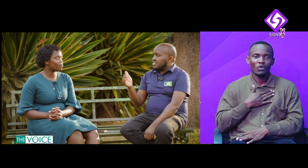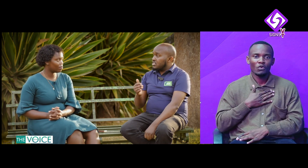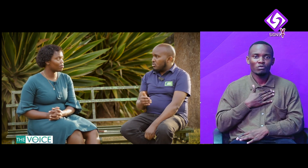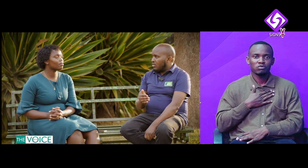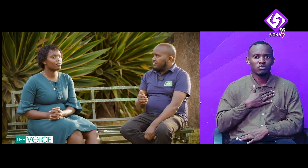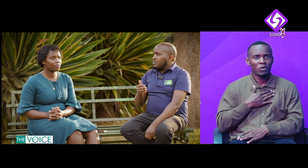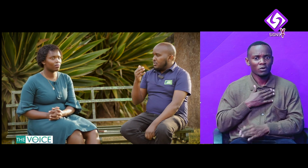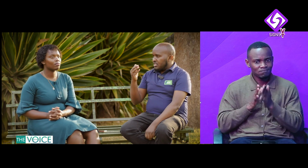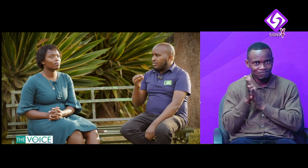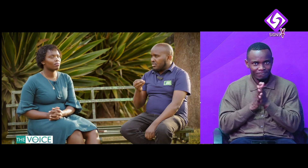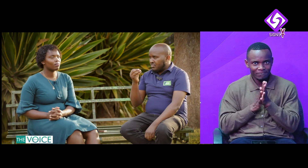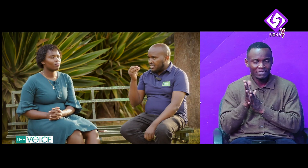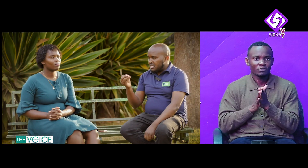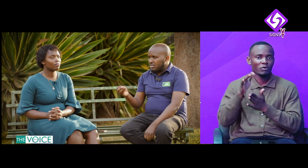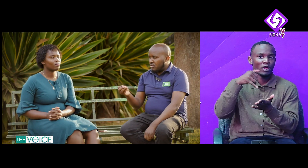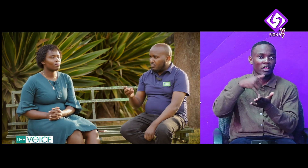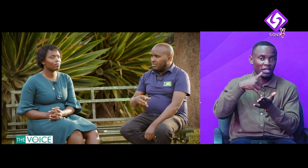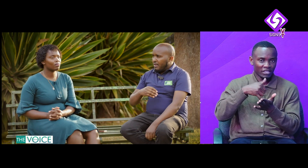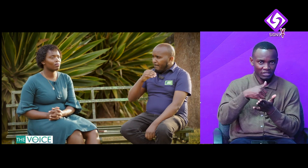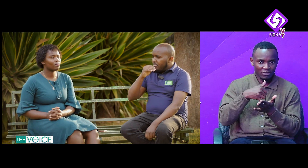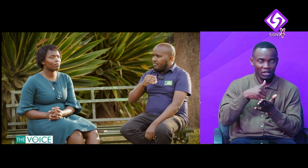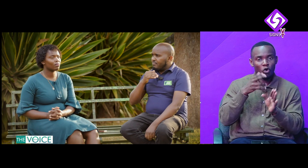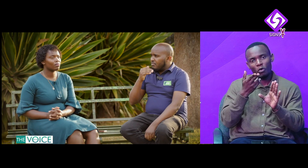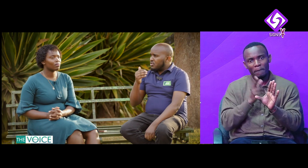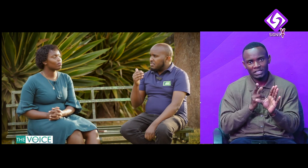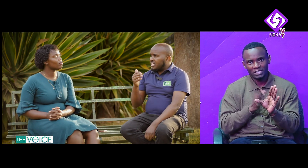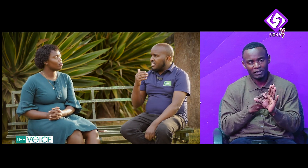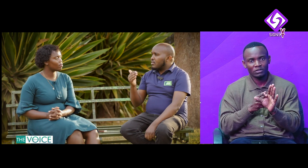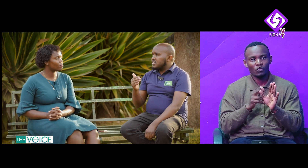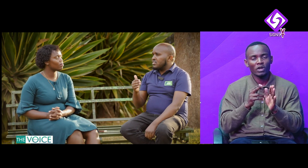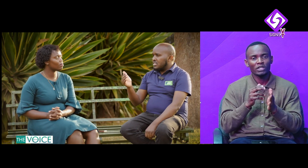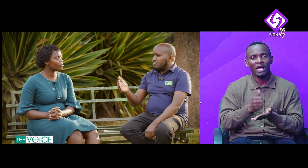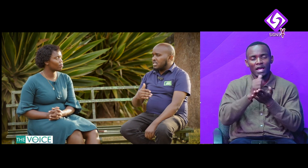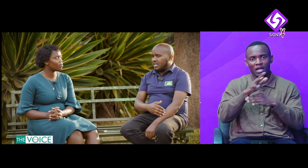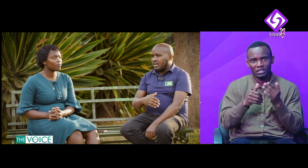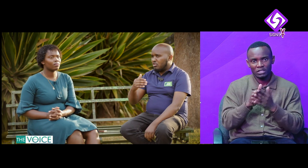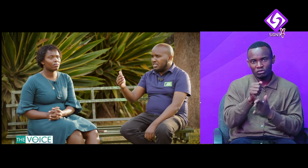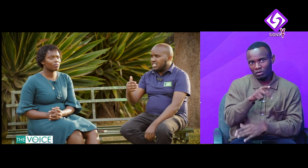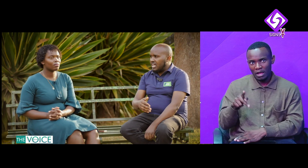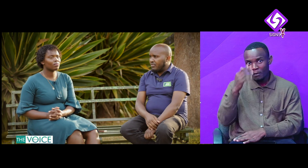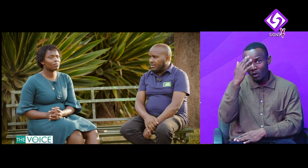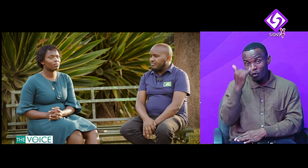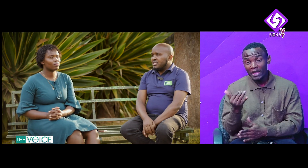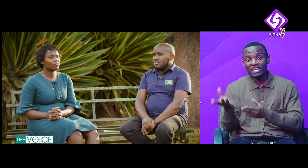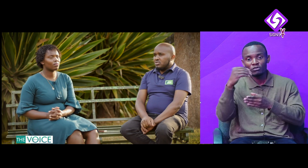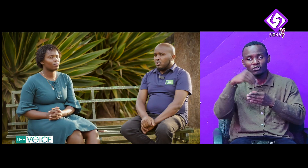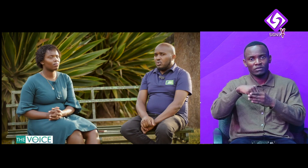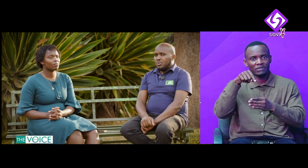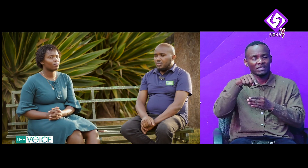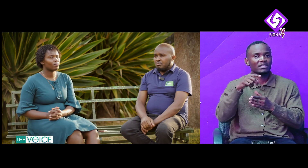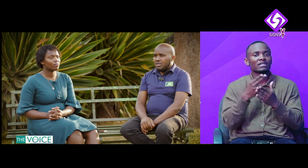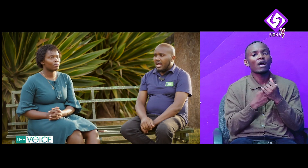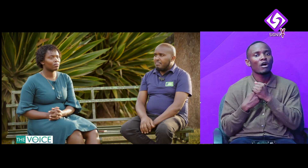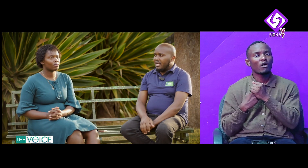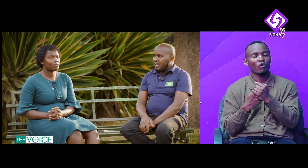of Assist All, which is a product of Science Media Group, because basically inclusivity is basically accommodating everyone.